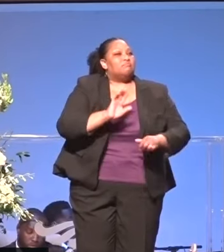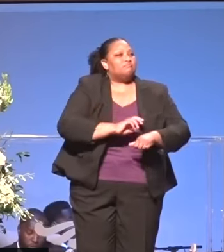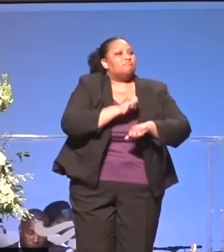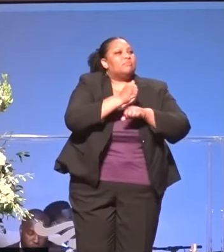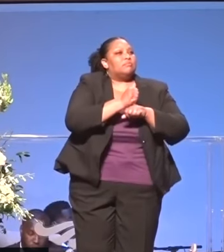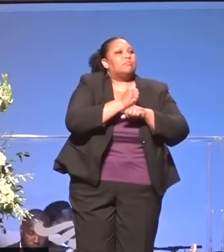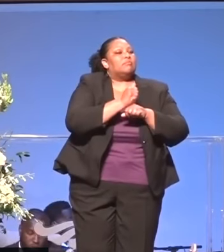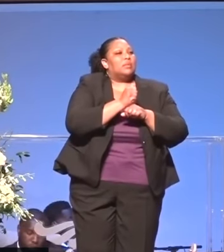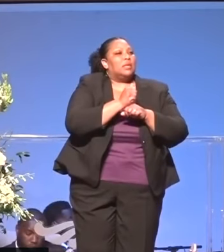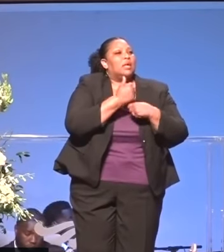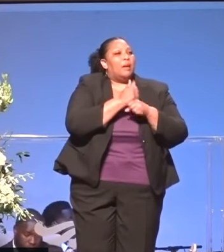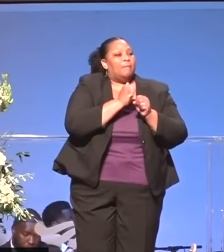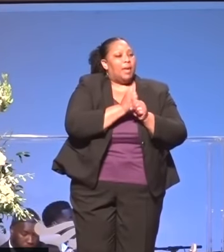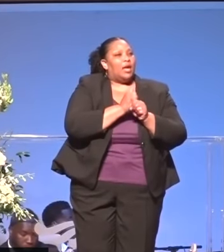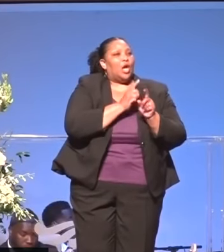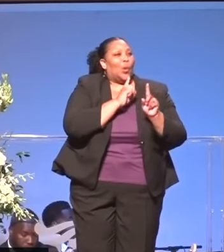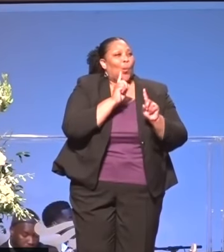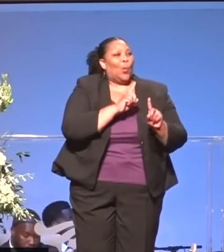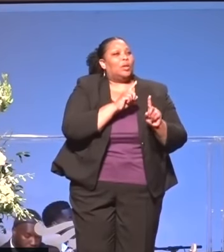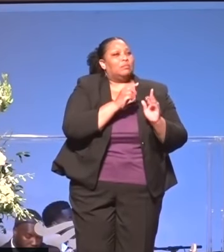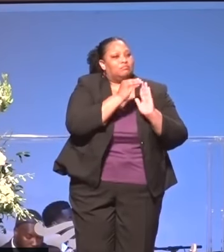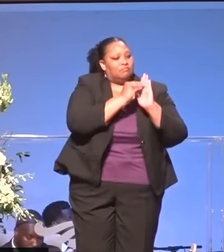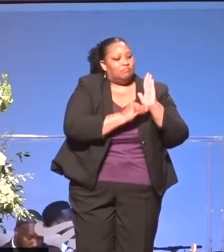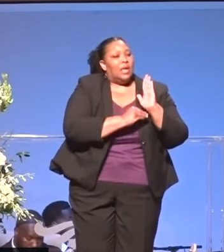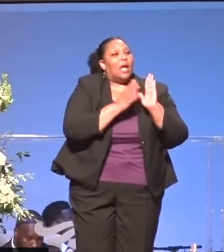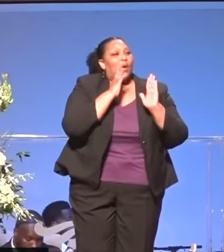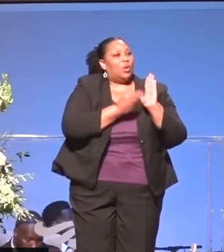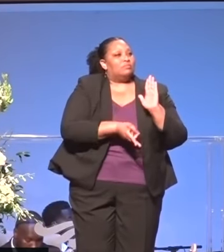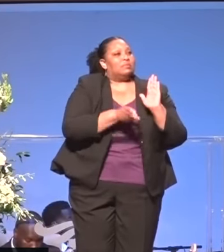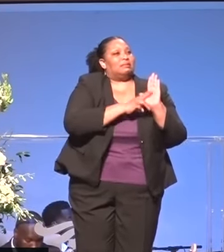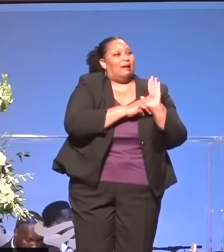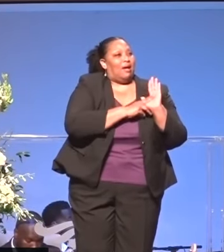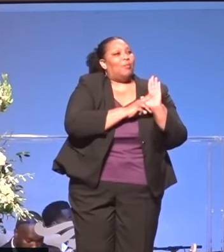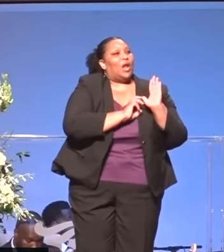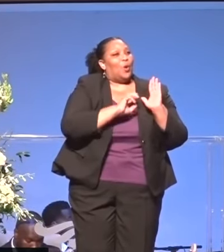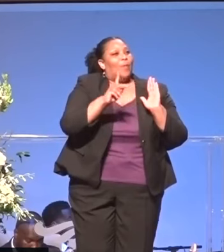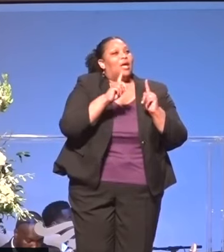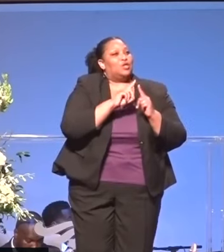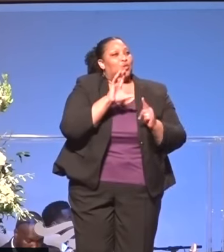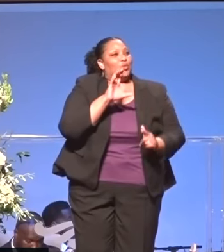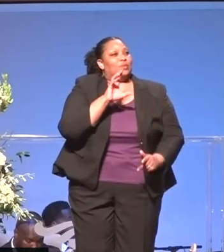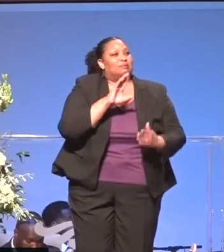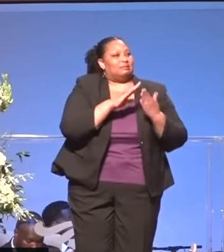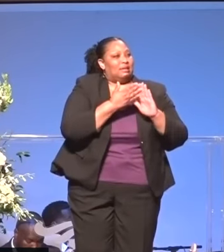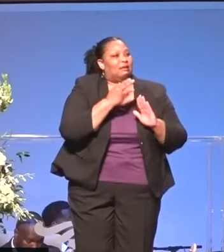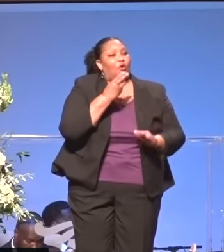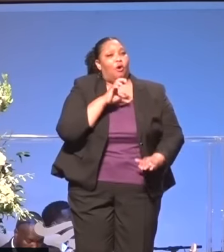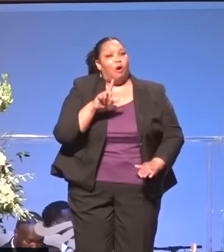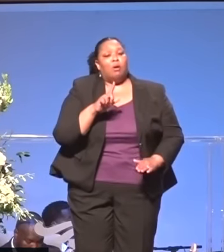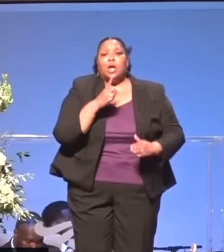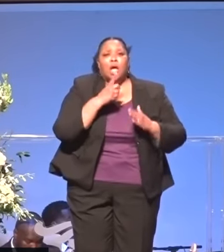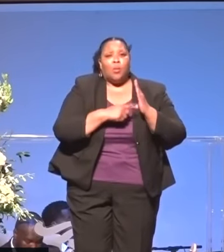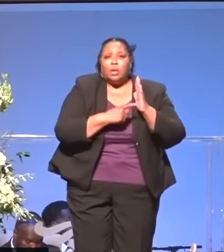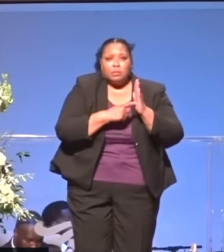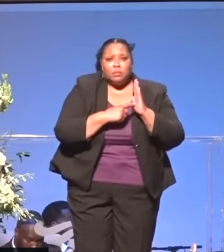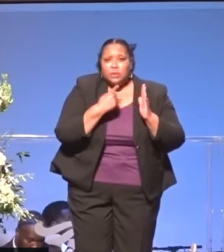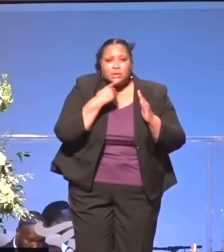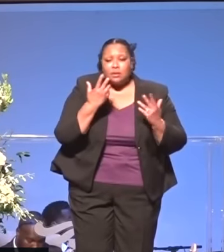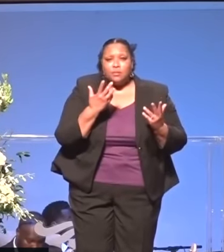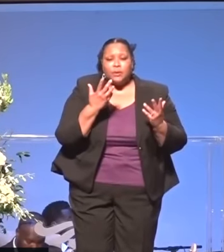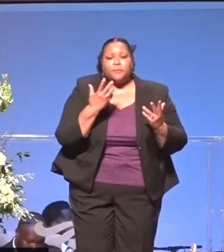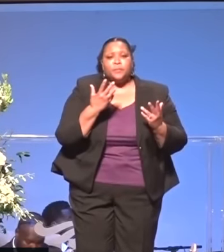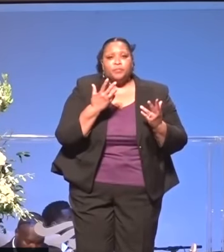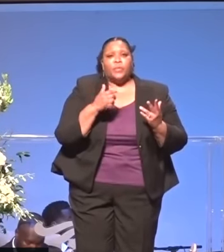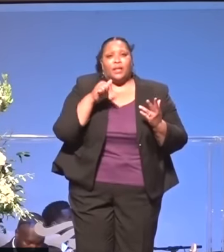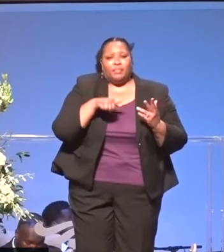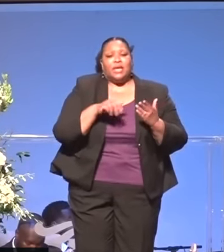executive order, an order that I will sign when I get back to city hall. And what that order will say is that in